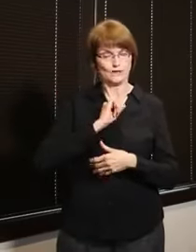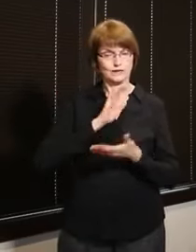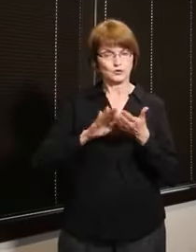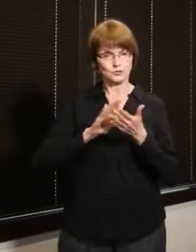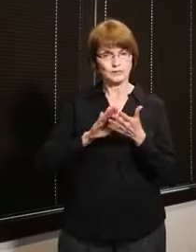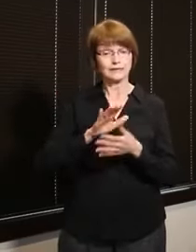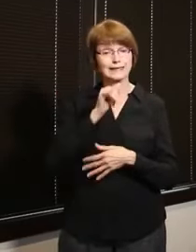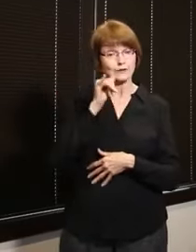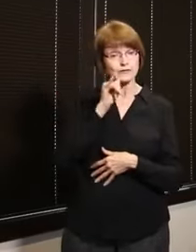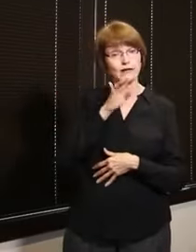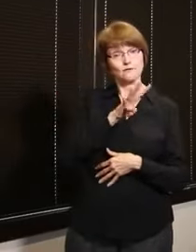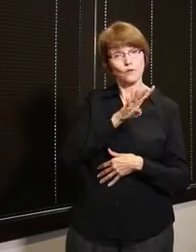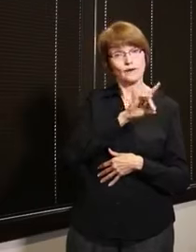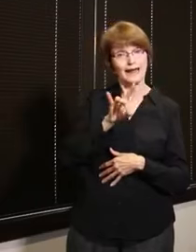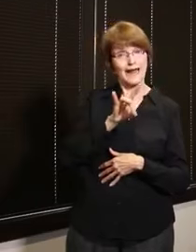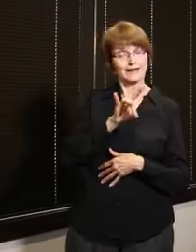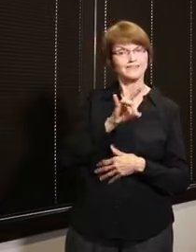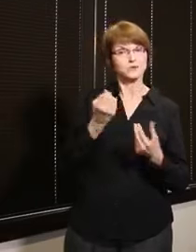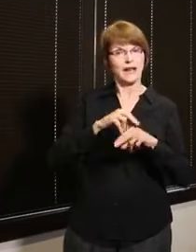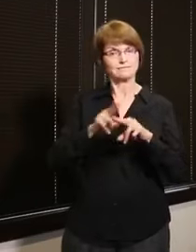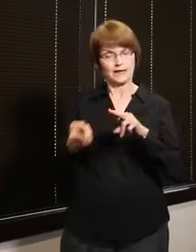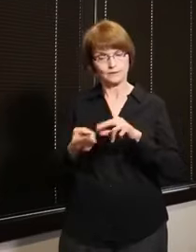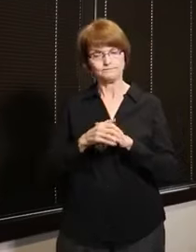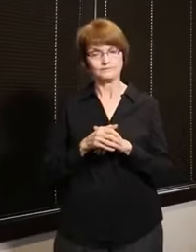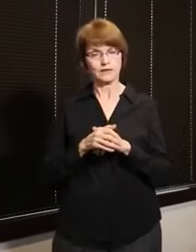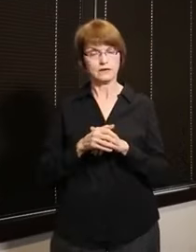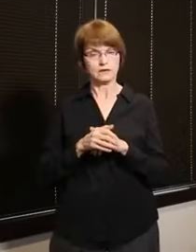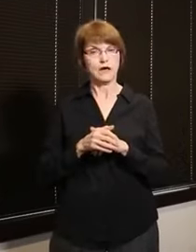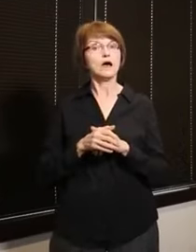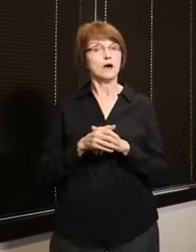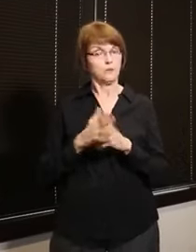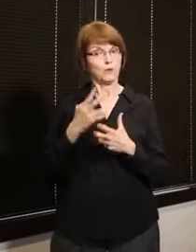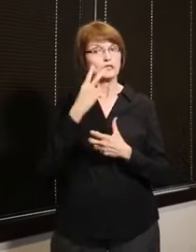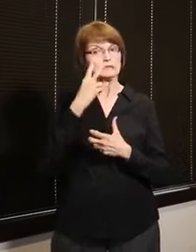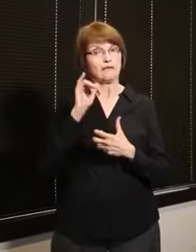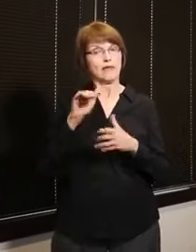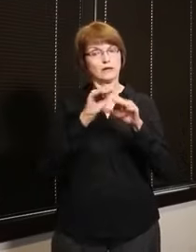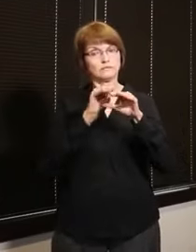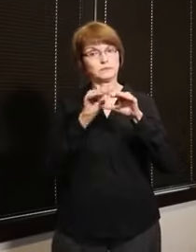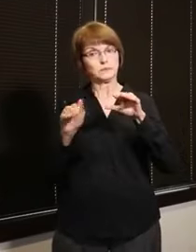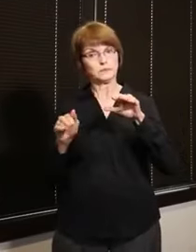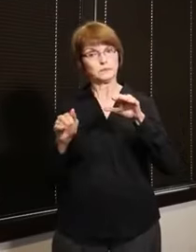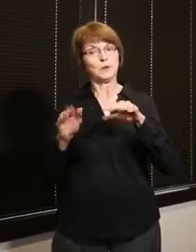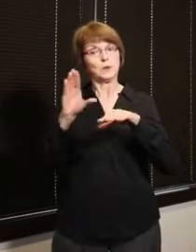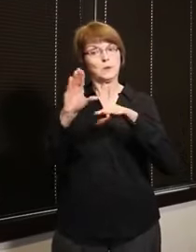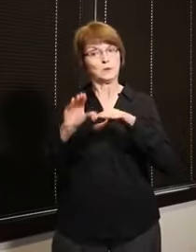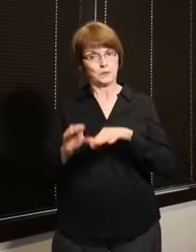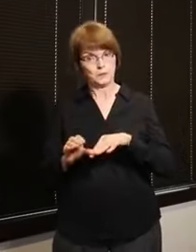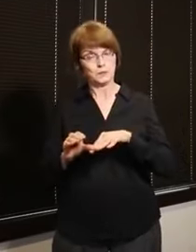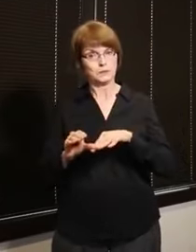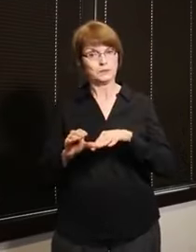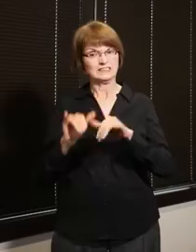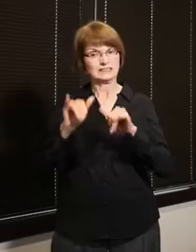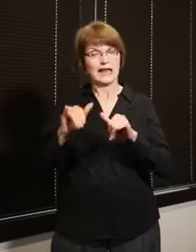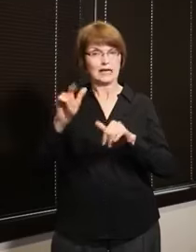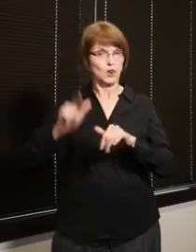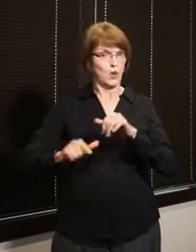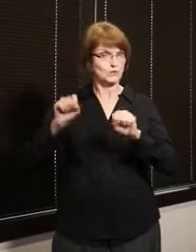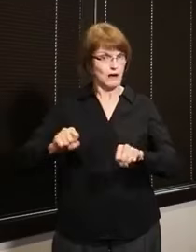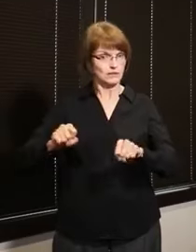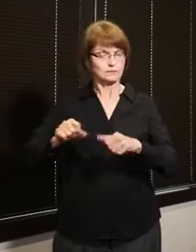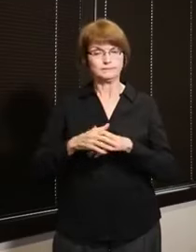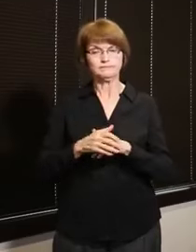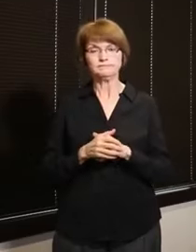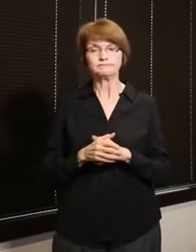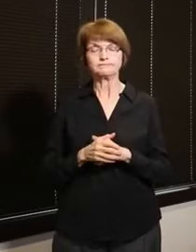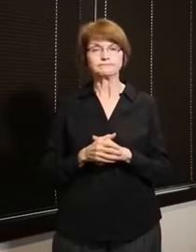488 yesterday. And we also want to see these trends continue to go downward and keep them as low as possible. So again,